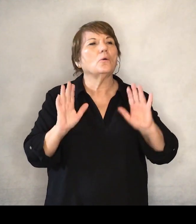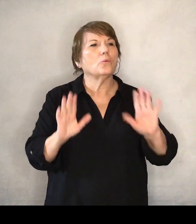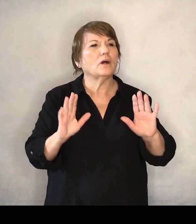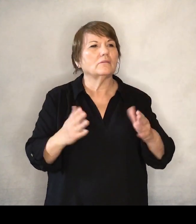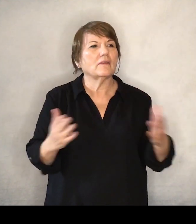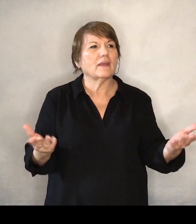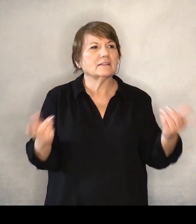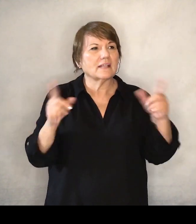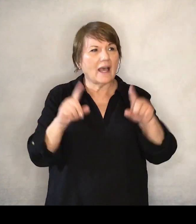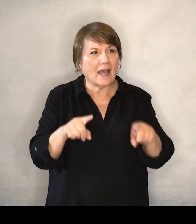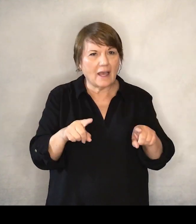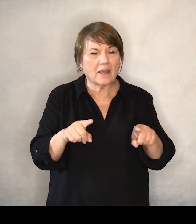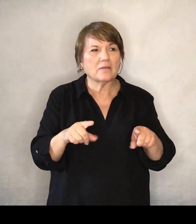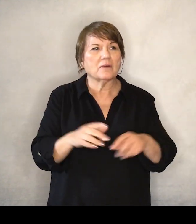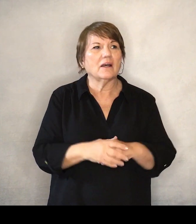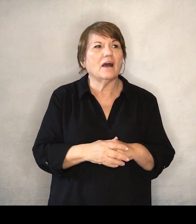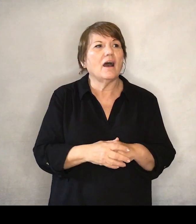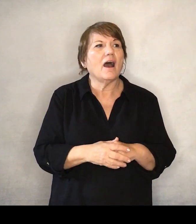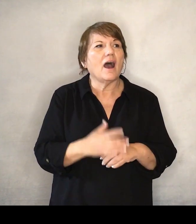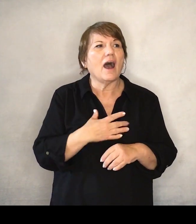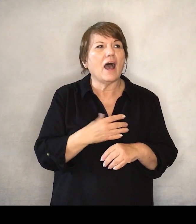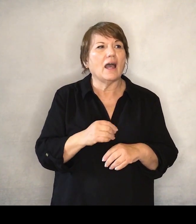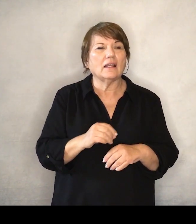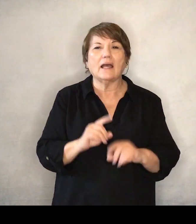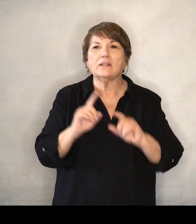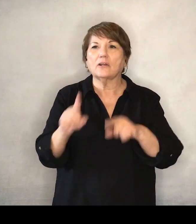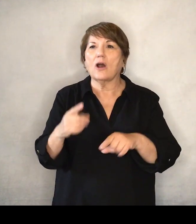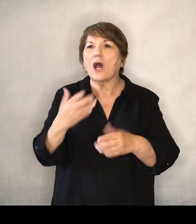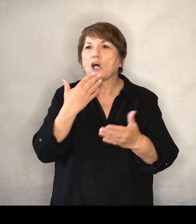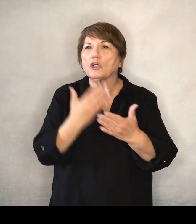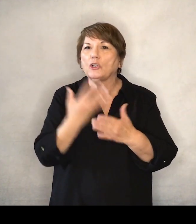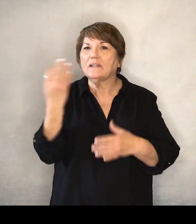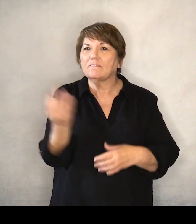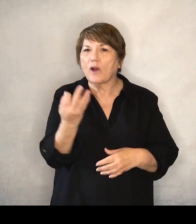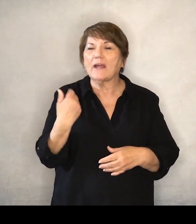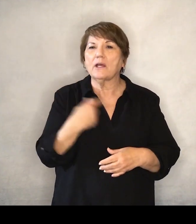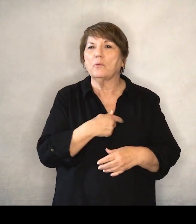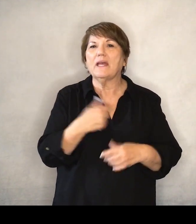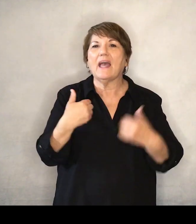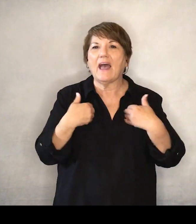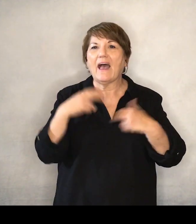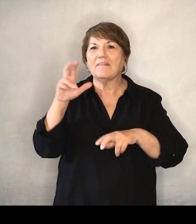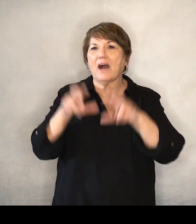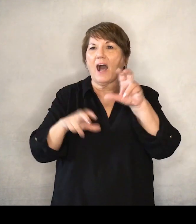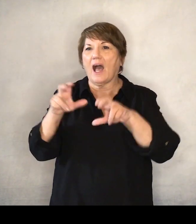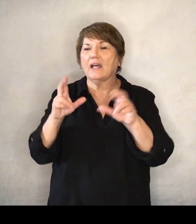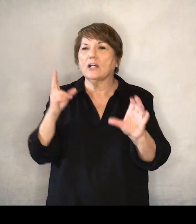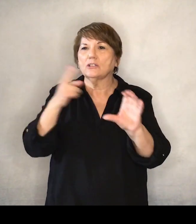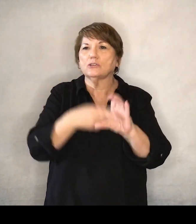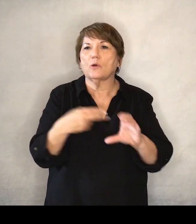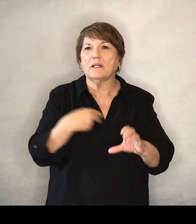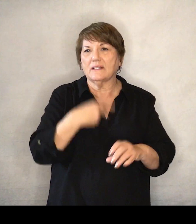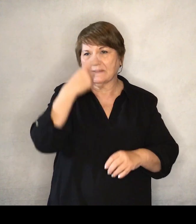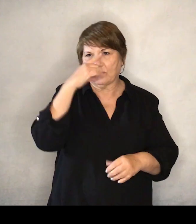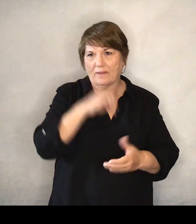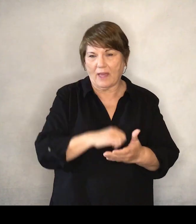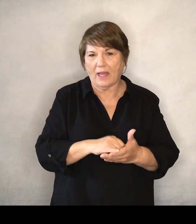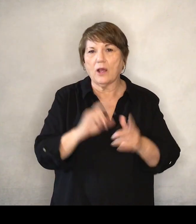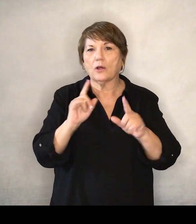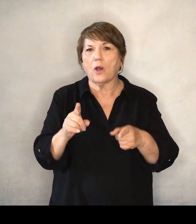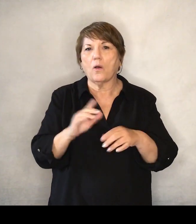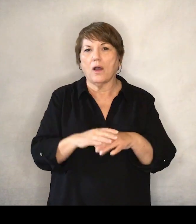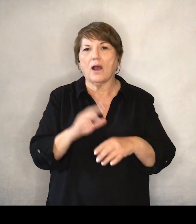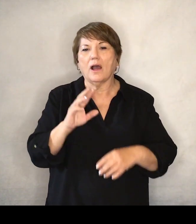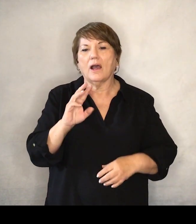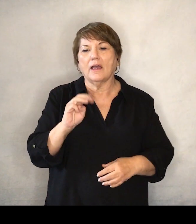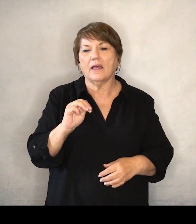happening. I'm looking forward to the hike on Friday, on Good Friday. So maybe join us for that. But go on the website